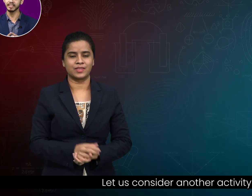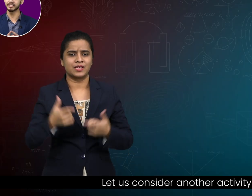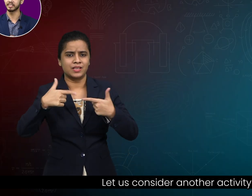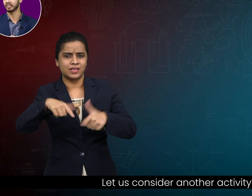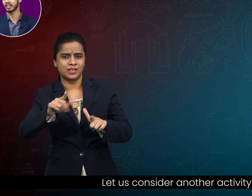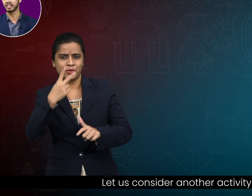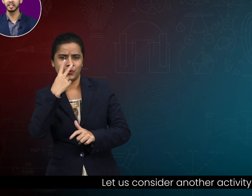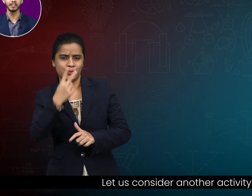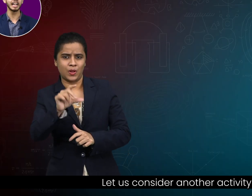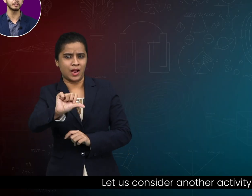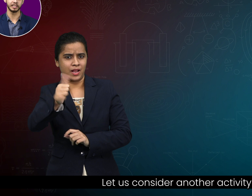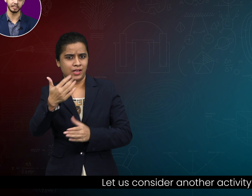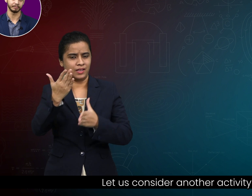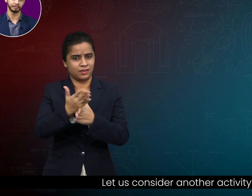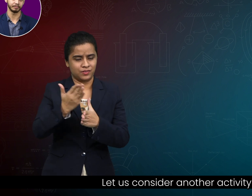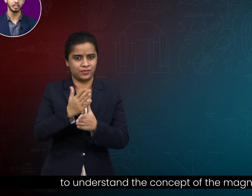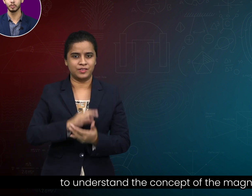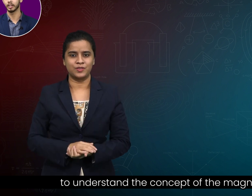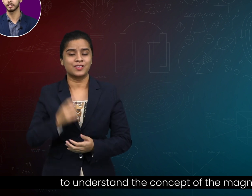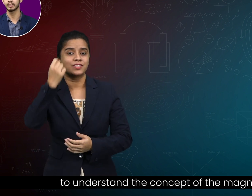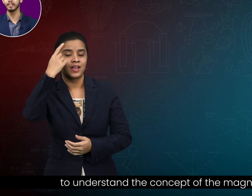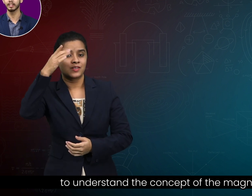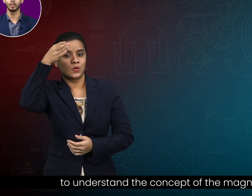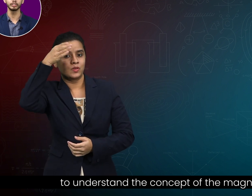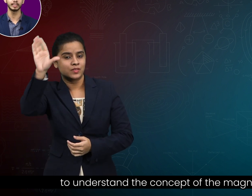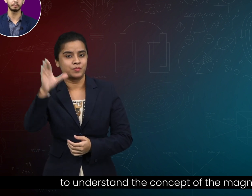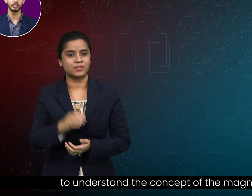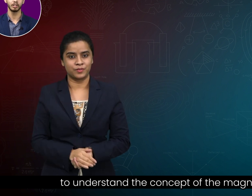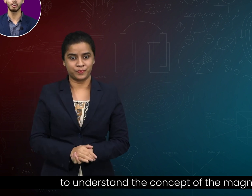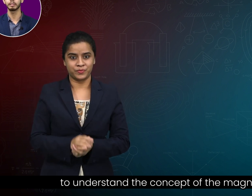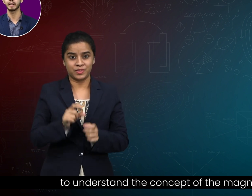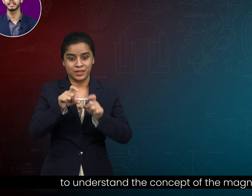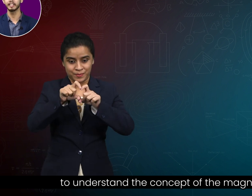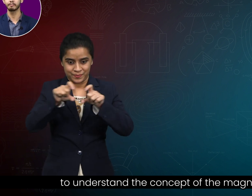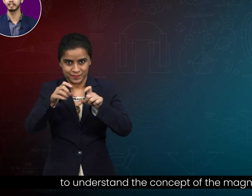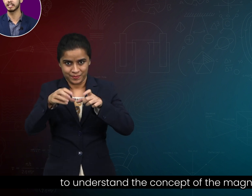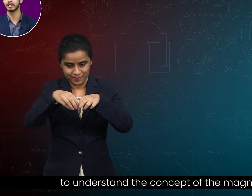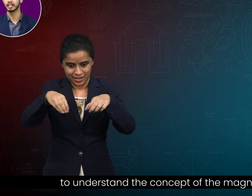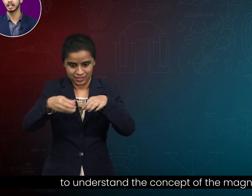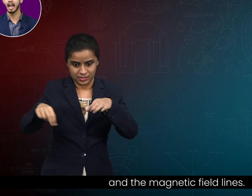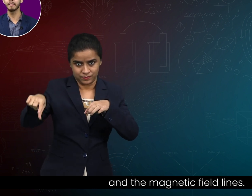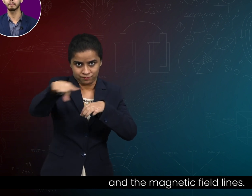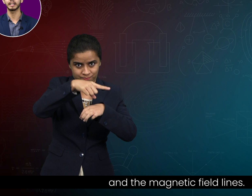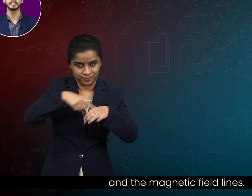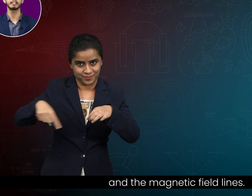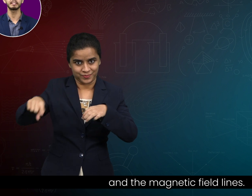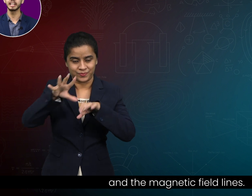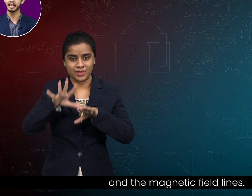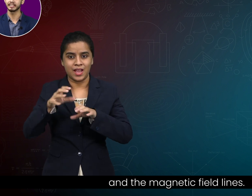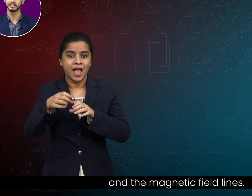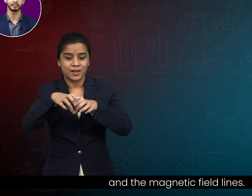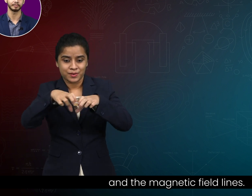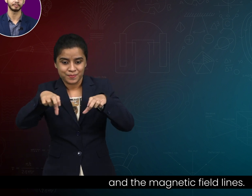Let us consider another activity to understand the concept of the magnetic field and the magnetic